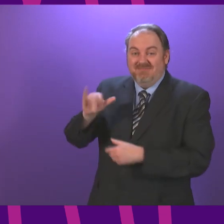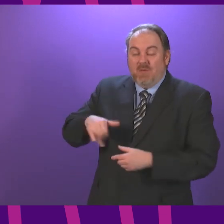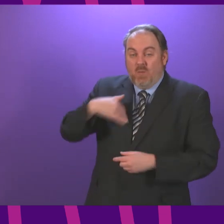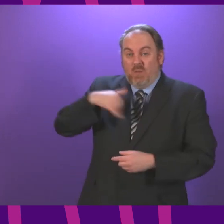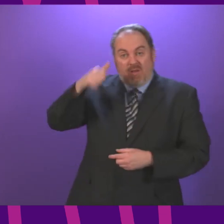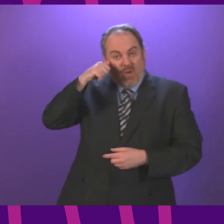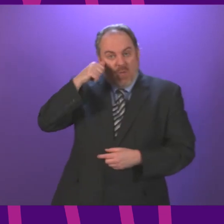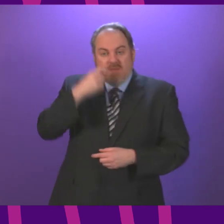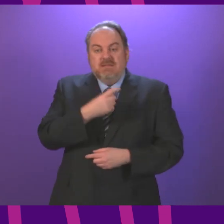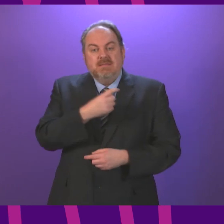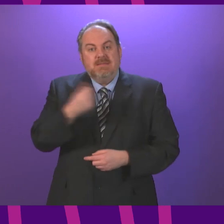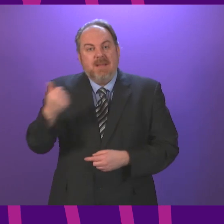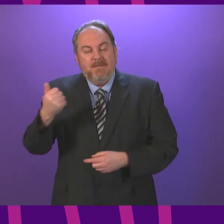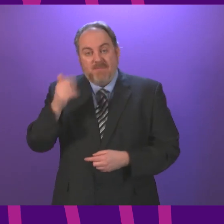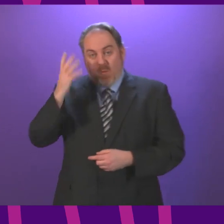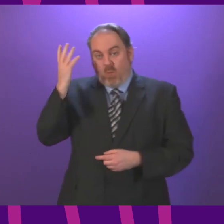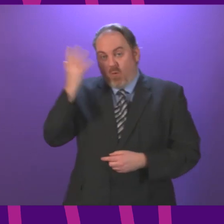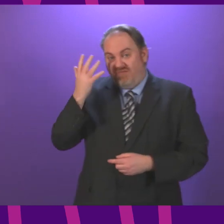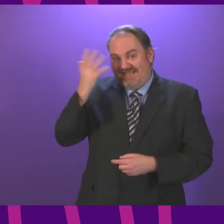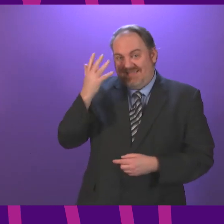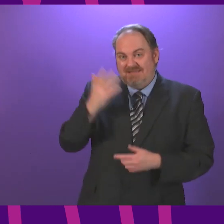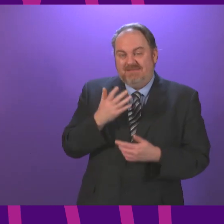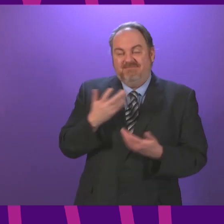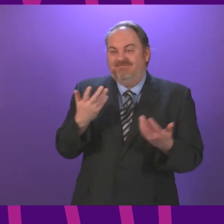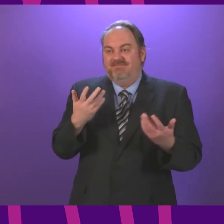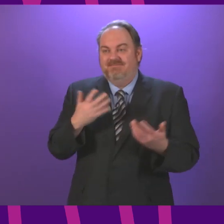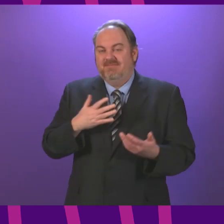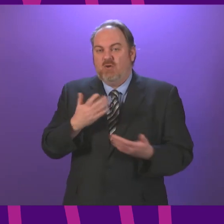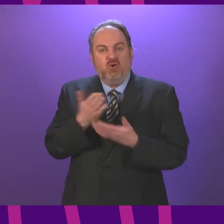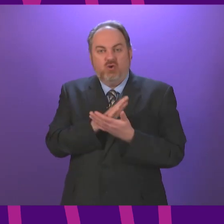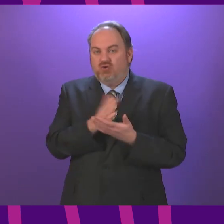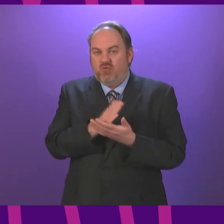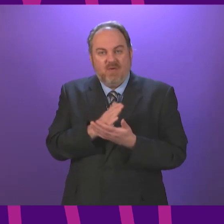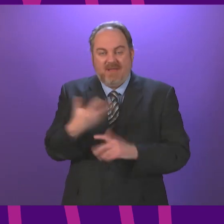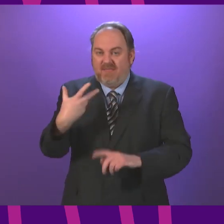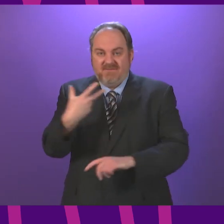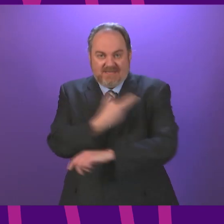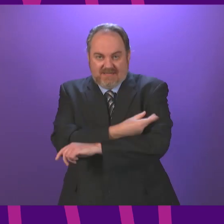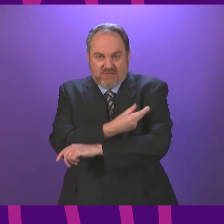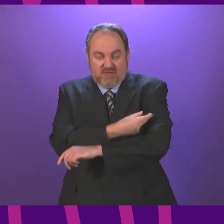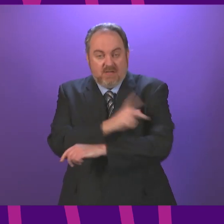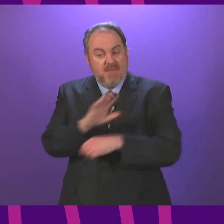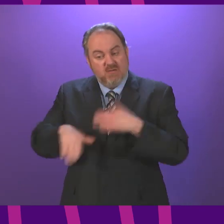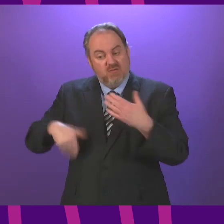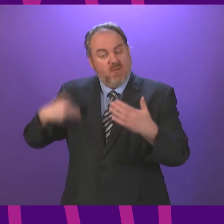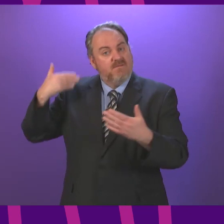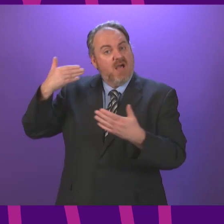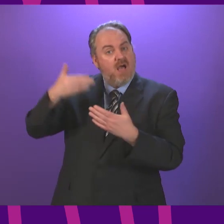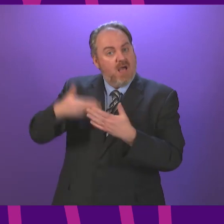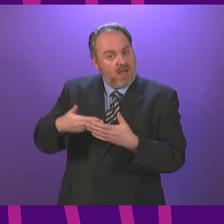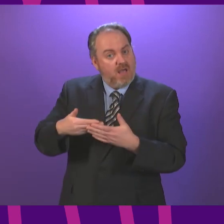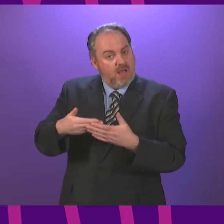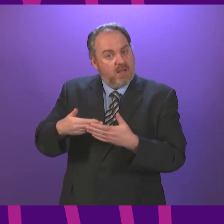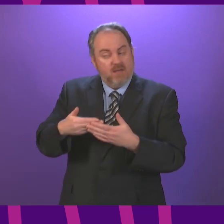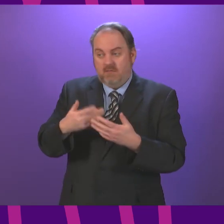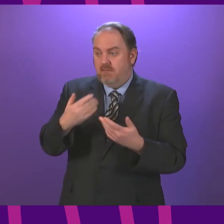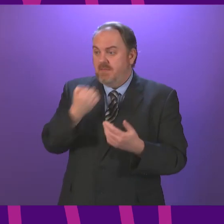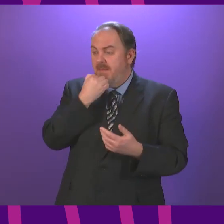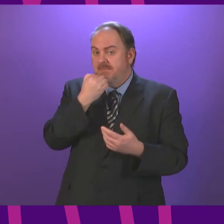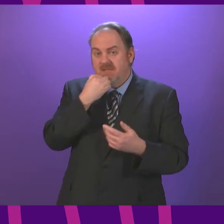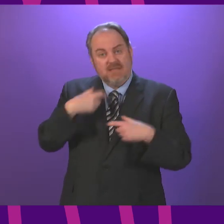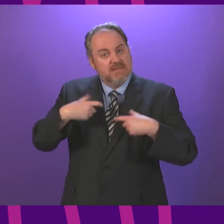been in our minds since before the start of the vaccination programme. The good news is, so far, uptake has been higher than anticipated,